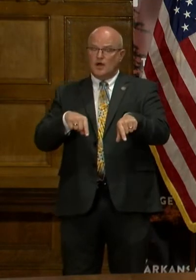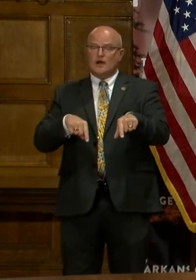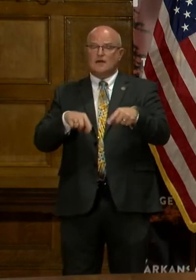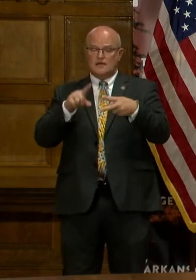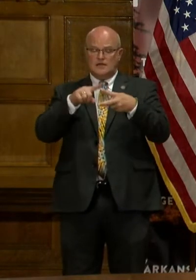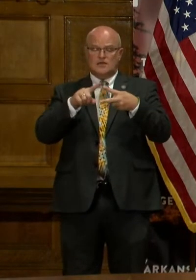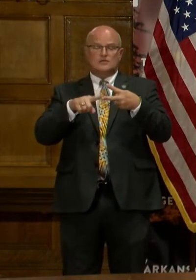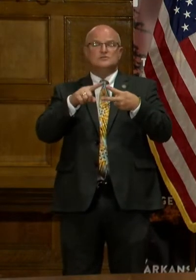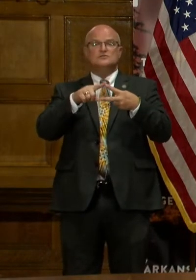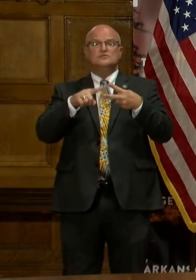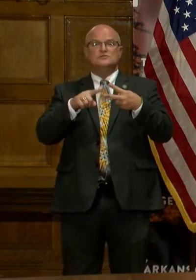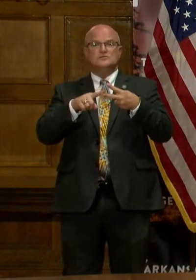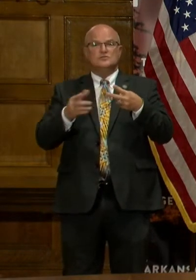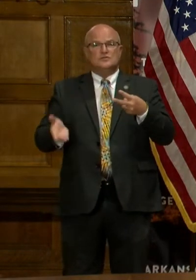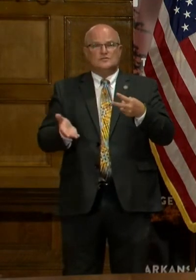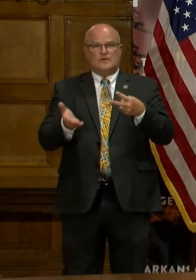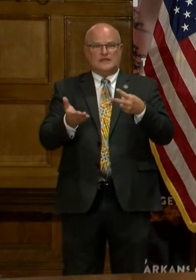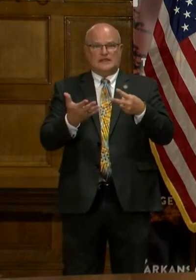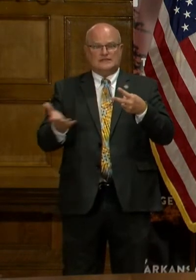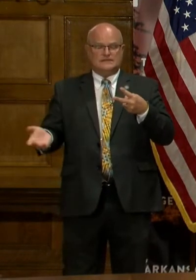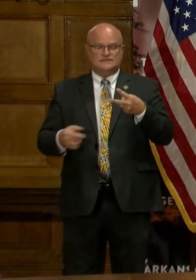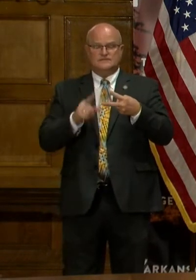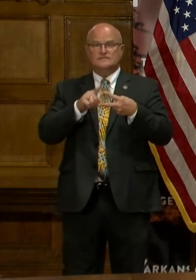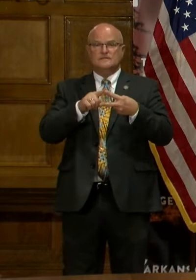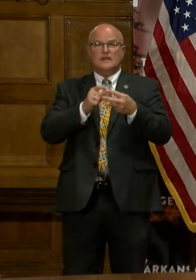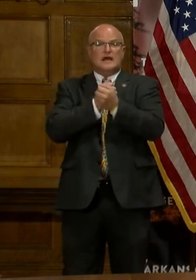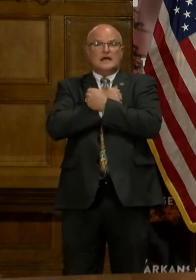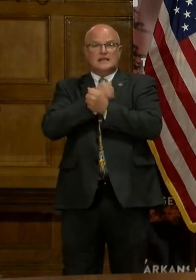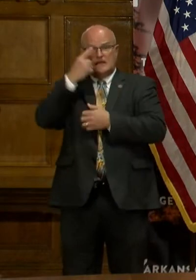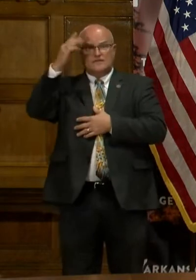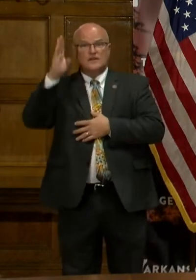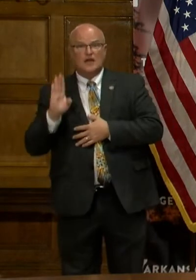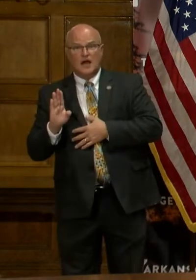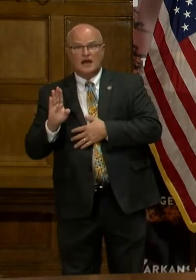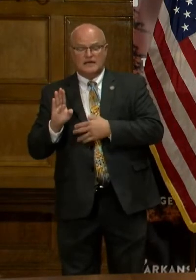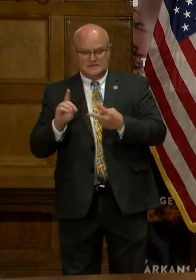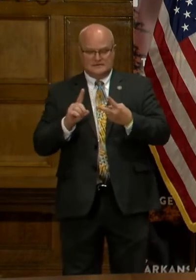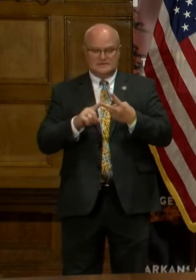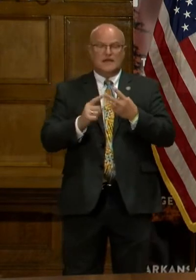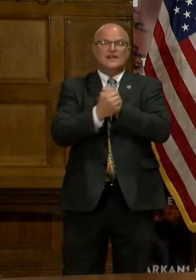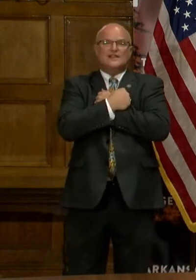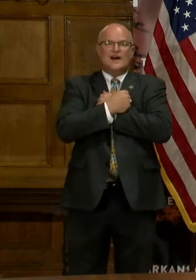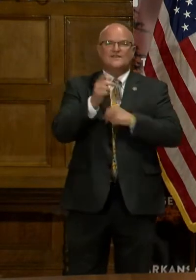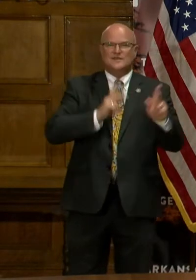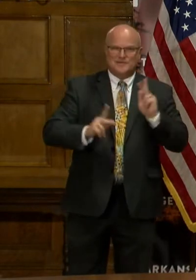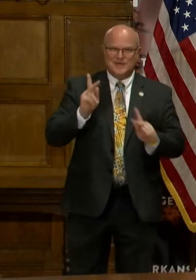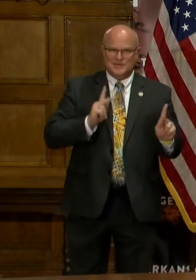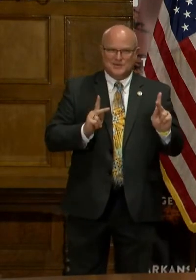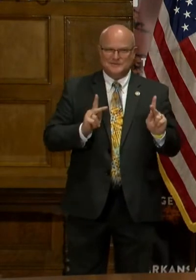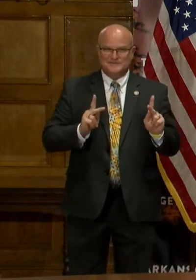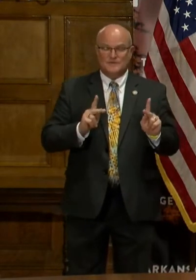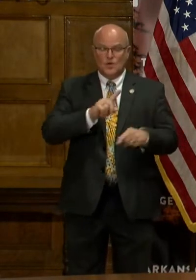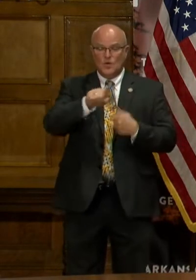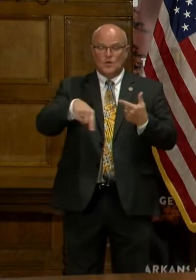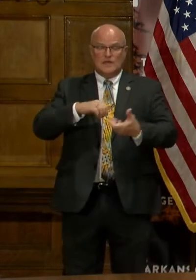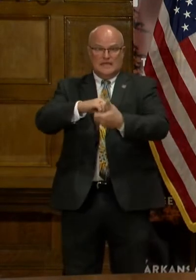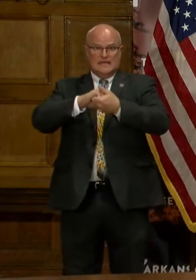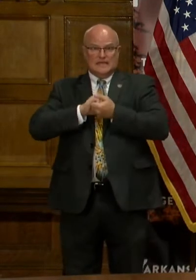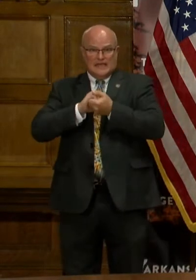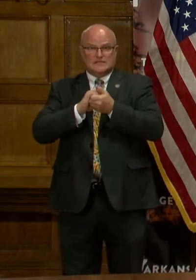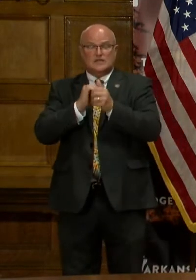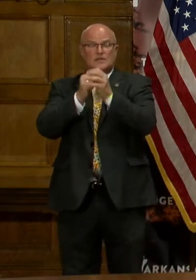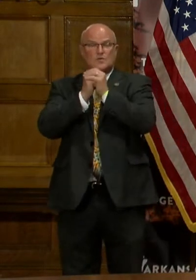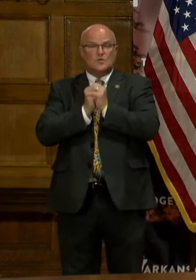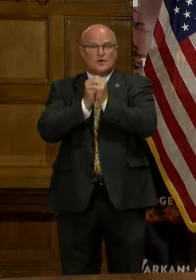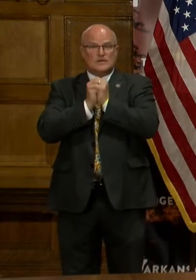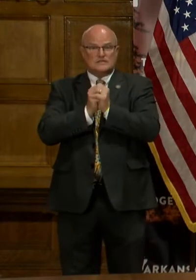two driving, motivating factors: love for God, love for people. When we engage in worship